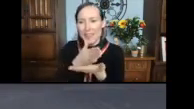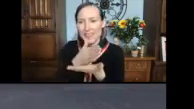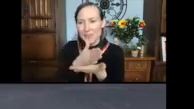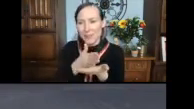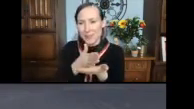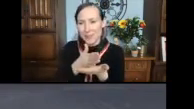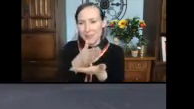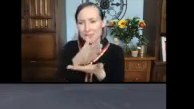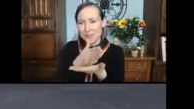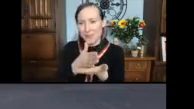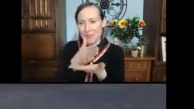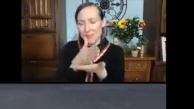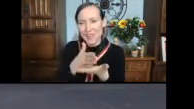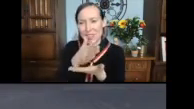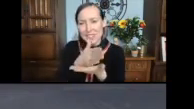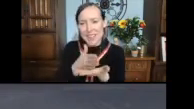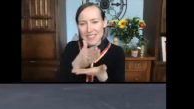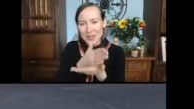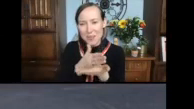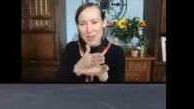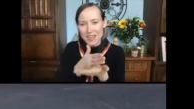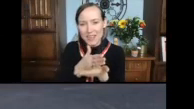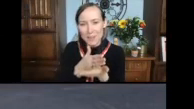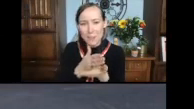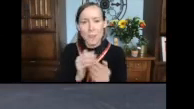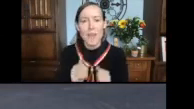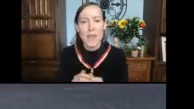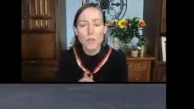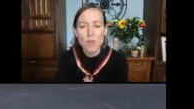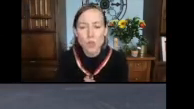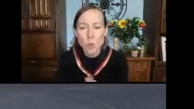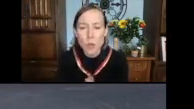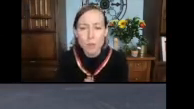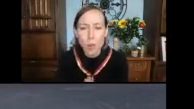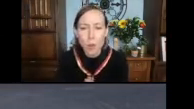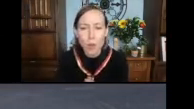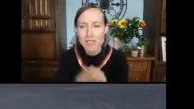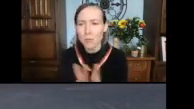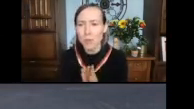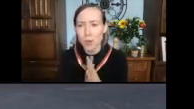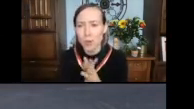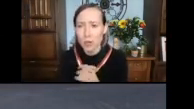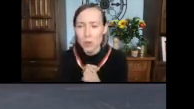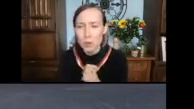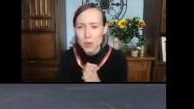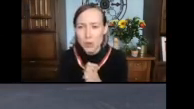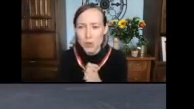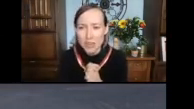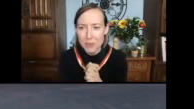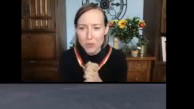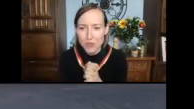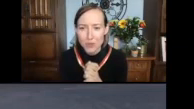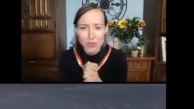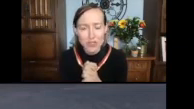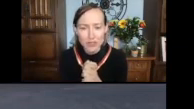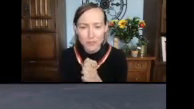Bread. Like you're slicing bread. And we'll do one more. Type which word. Who can type which